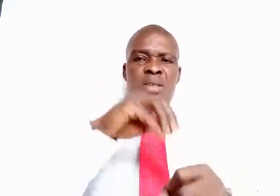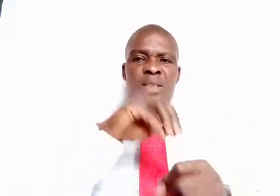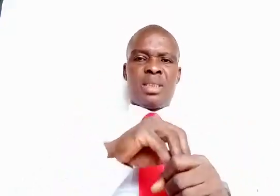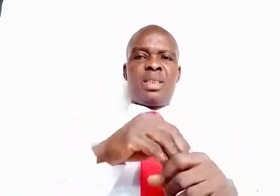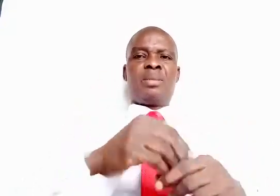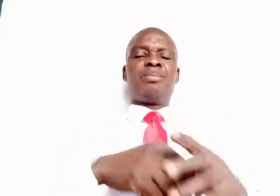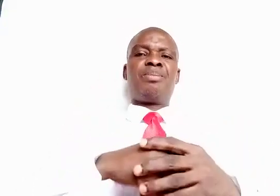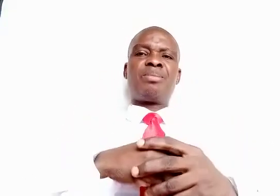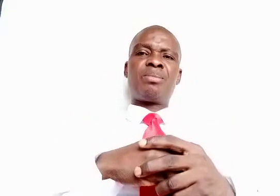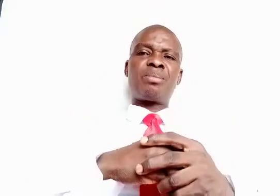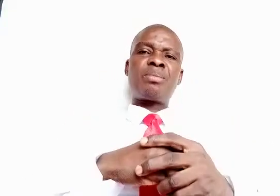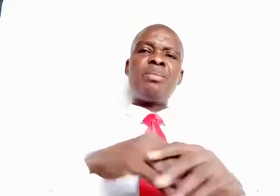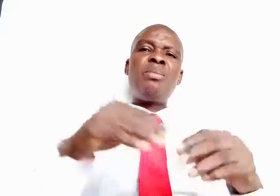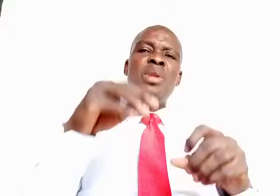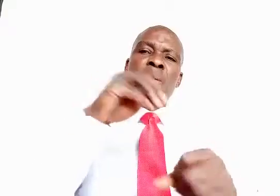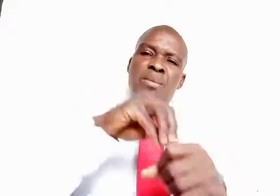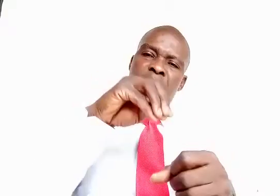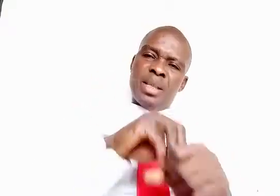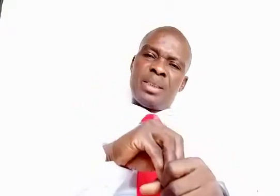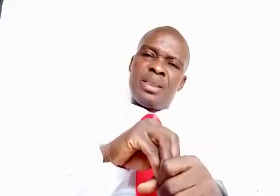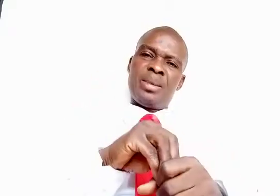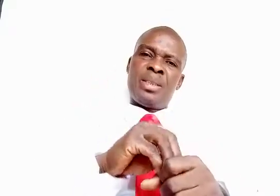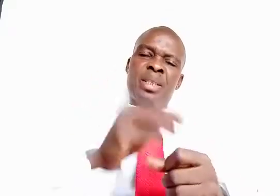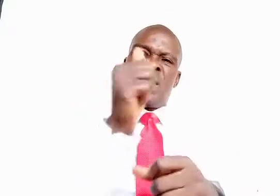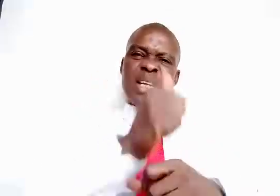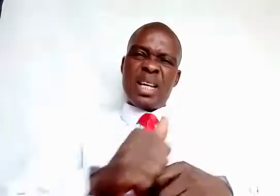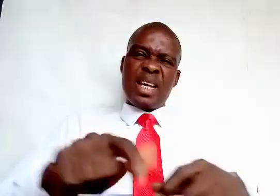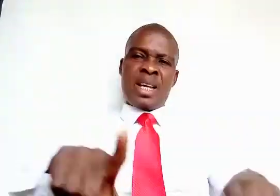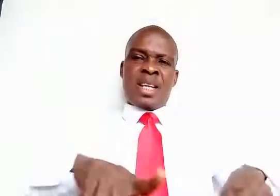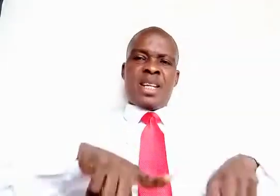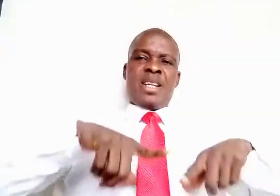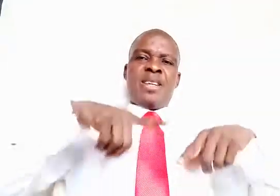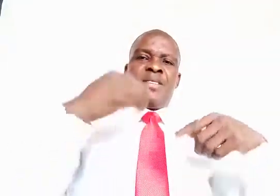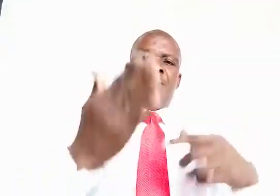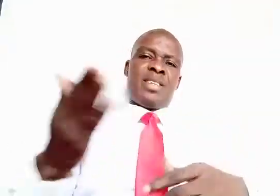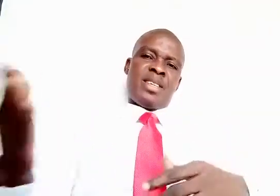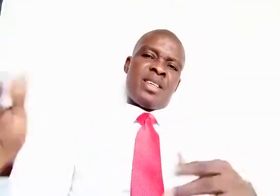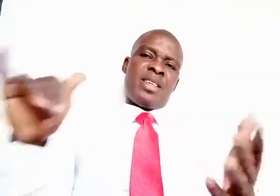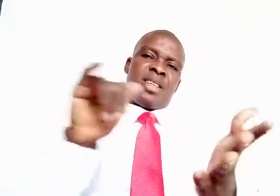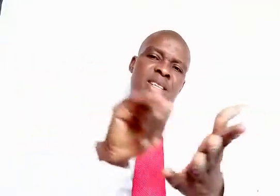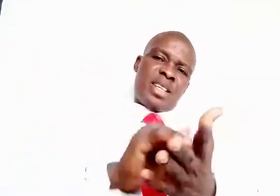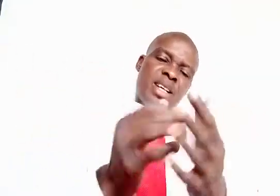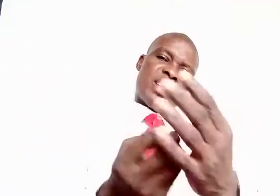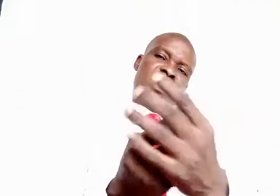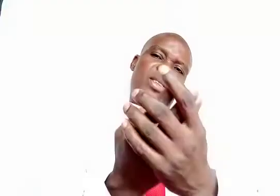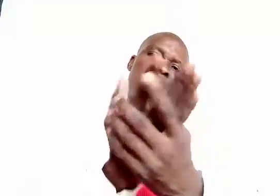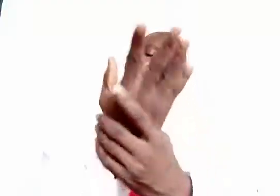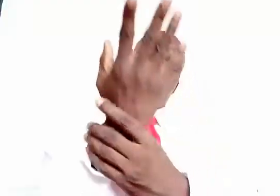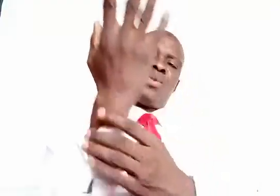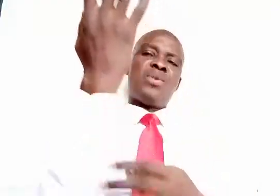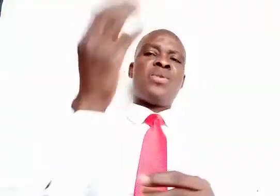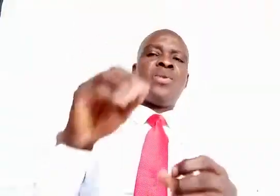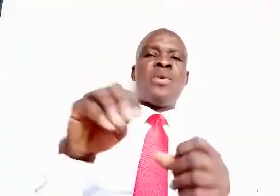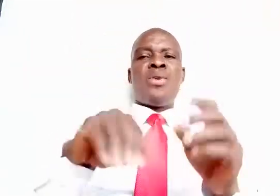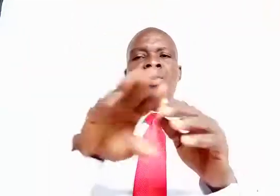movement. Plants: a living thing that grows on the earth and usually have a stem,